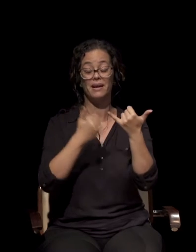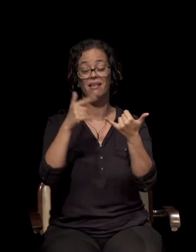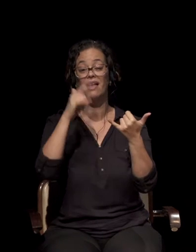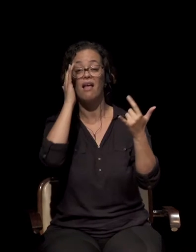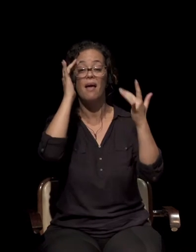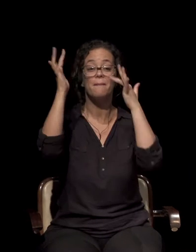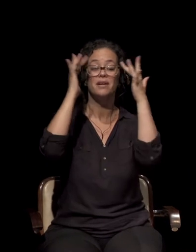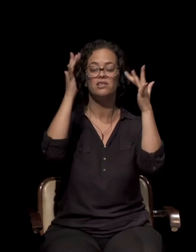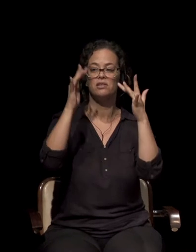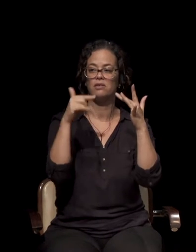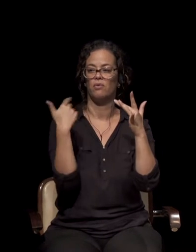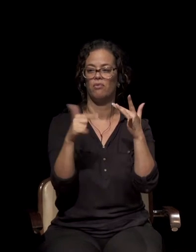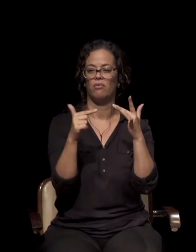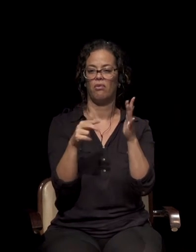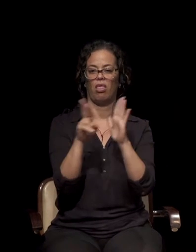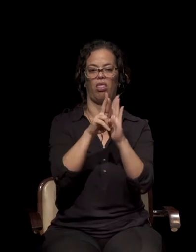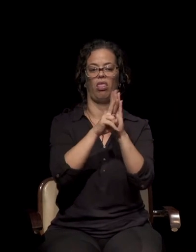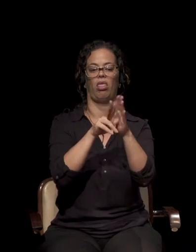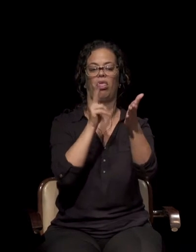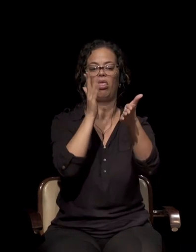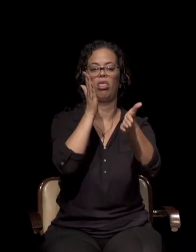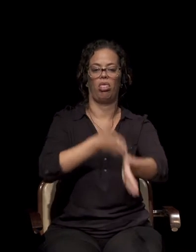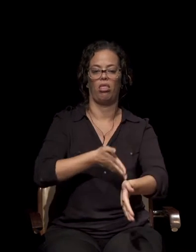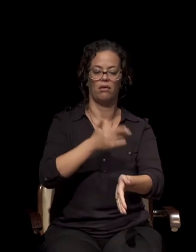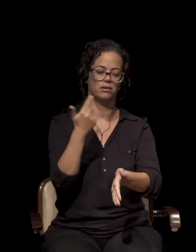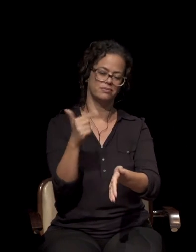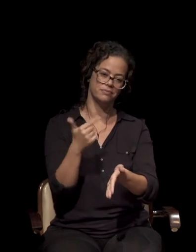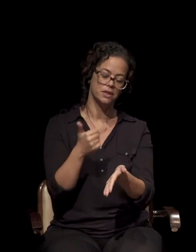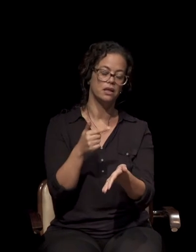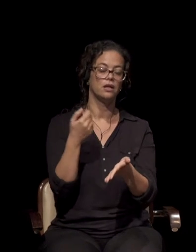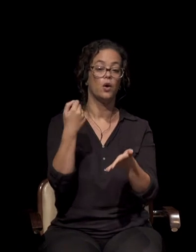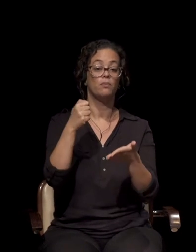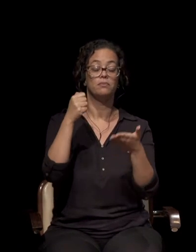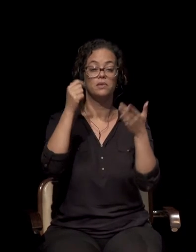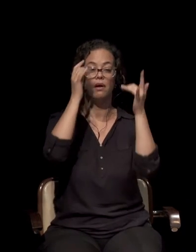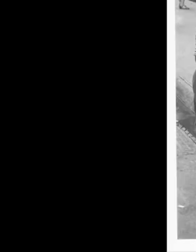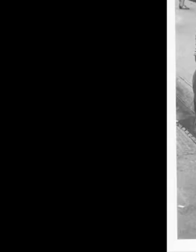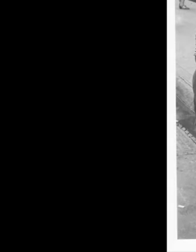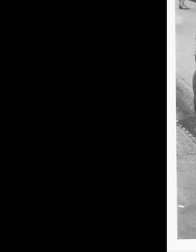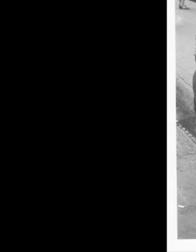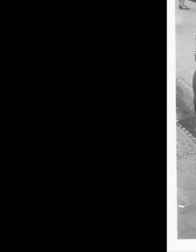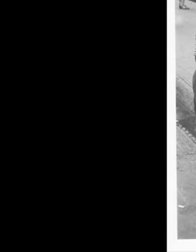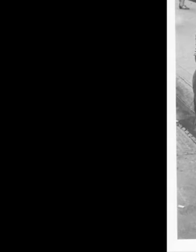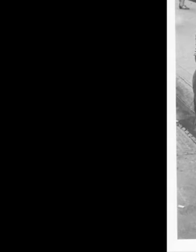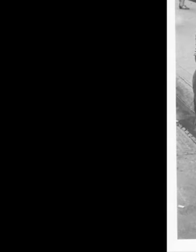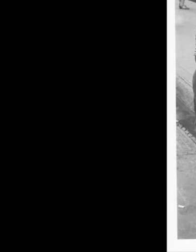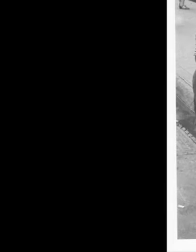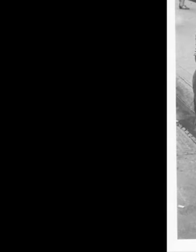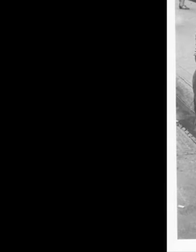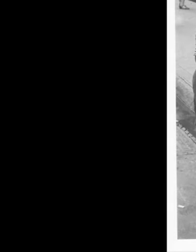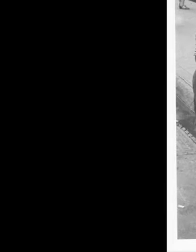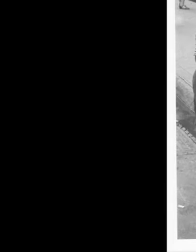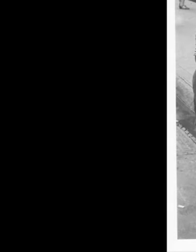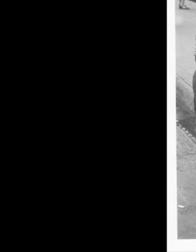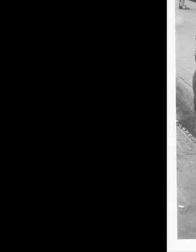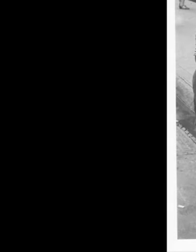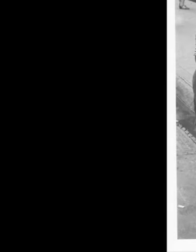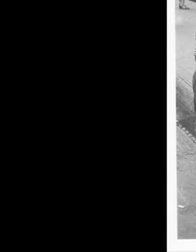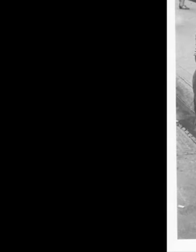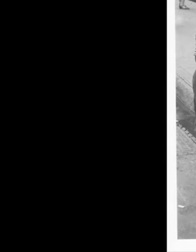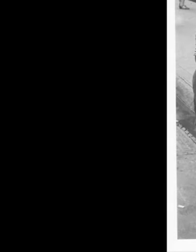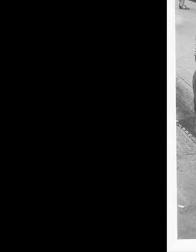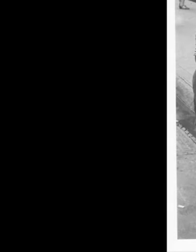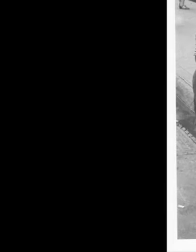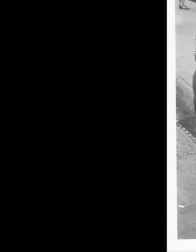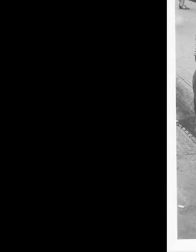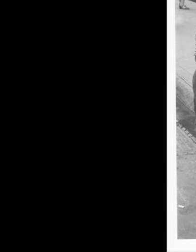And it requires an active, alert, and non-stressed mind. This is a very famous photo by